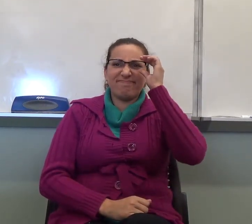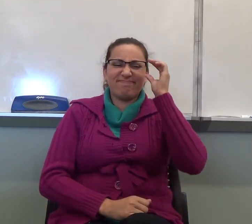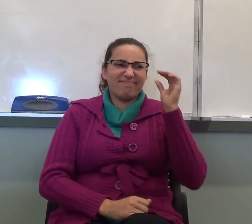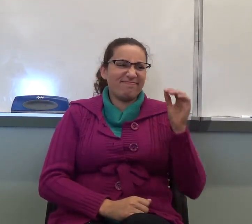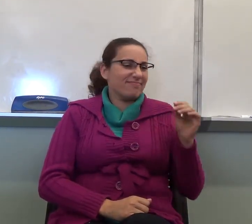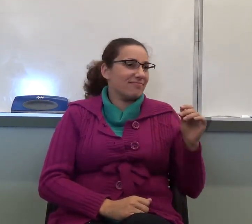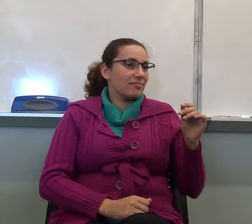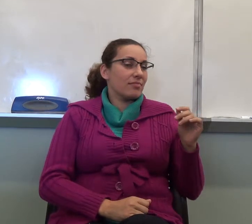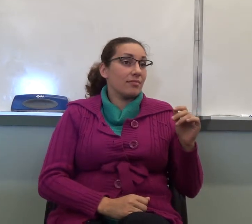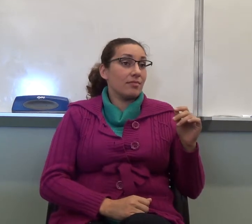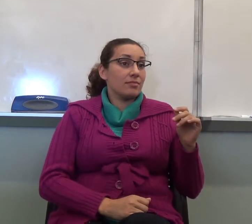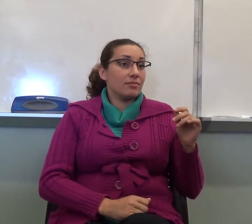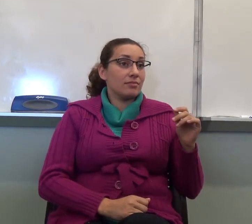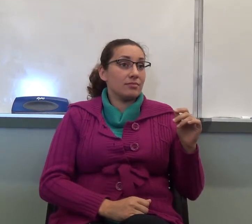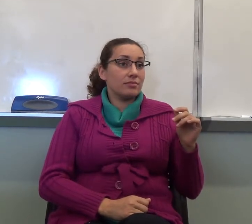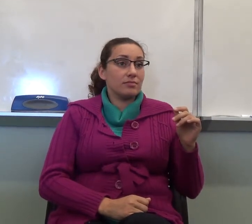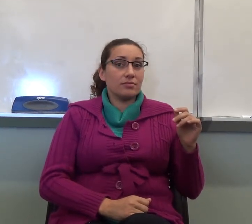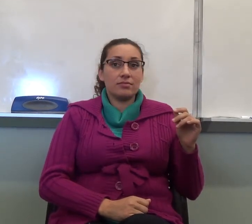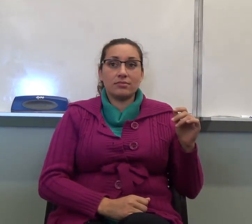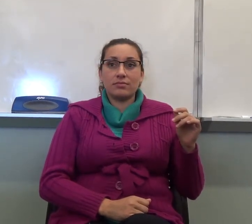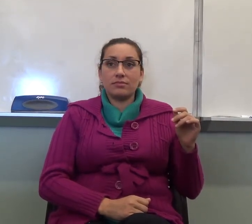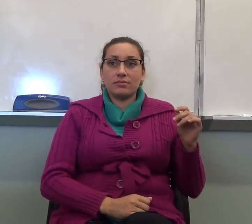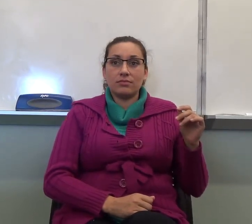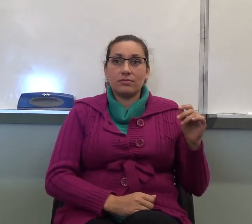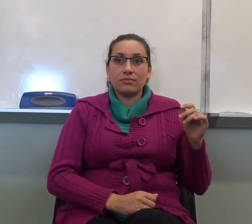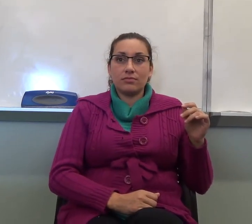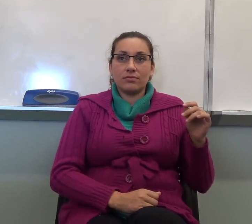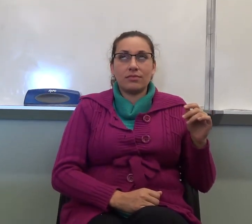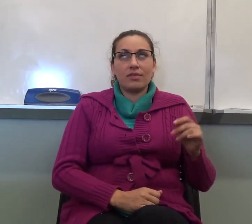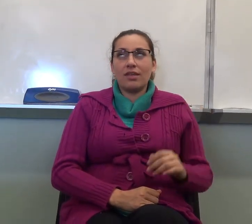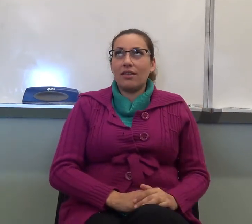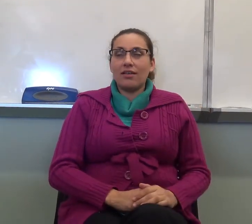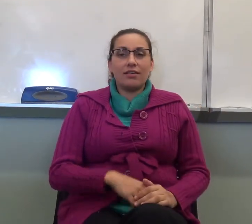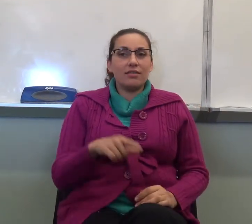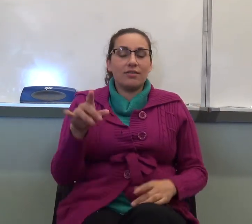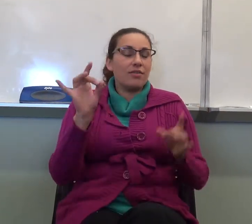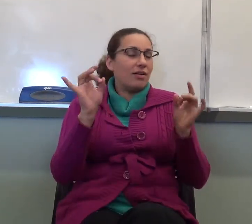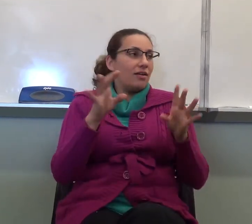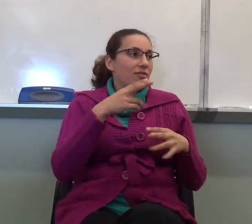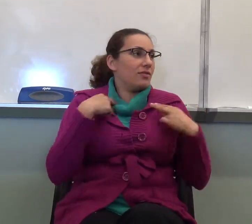on like Zen meditation, right? You're all meditating, except for those of you that are texting.